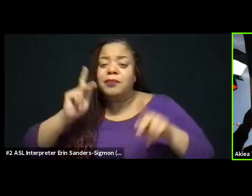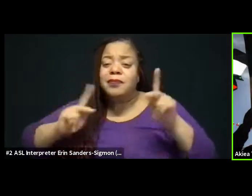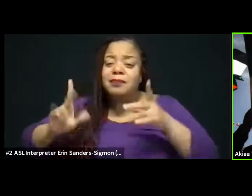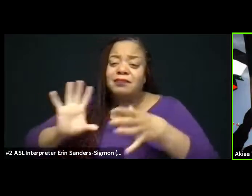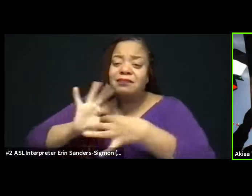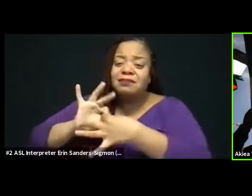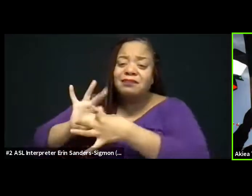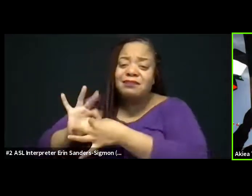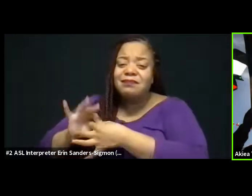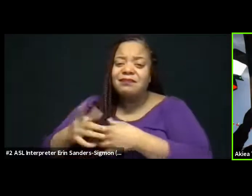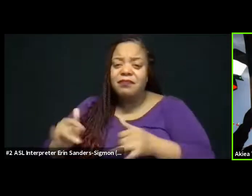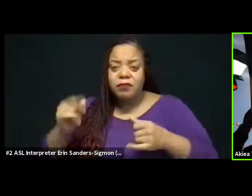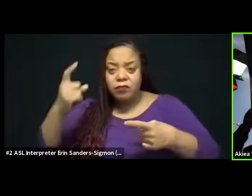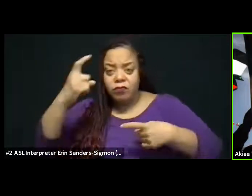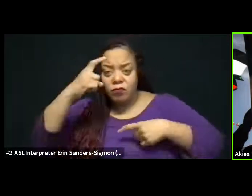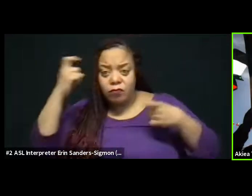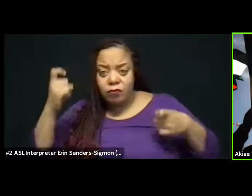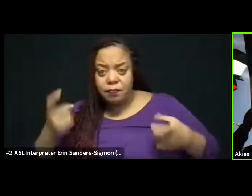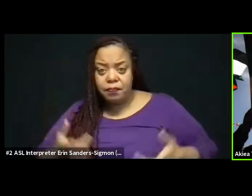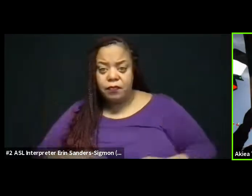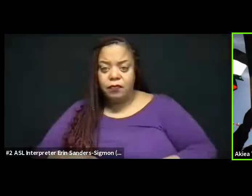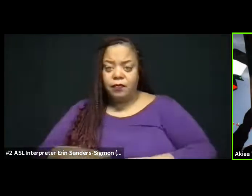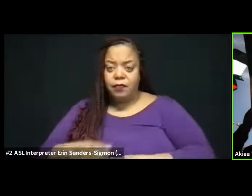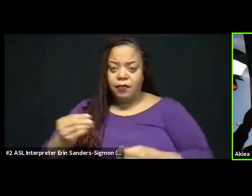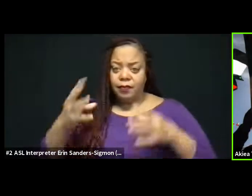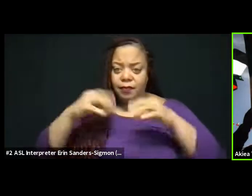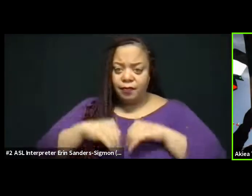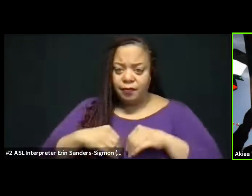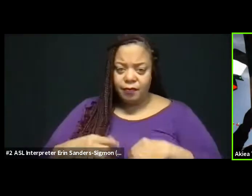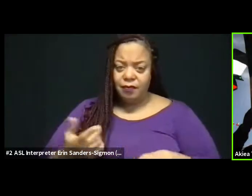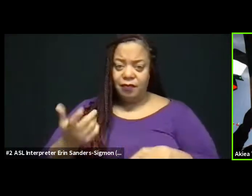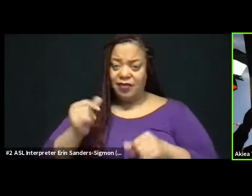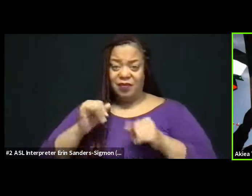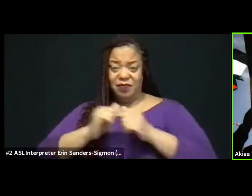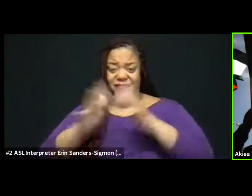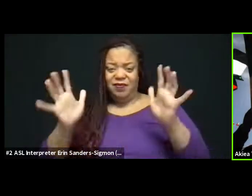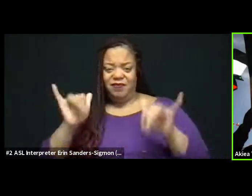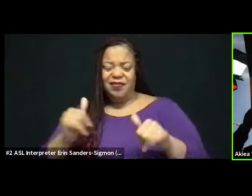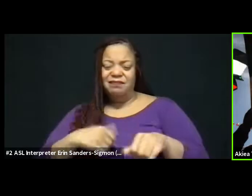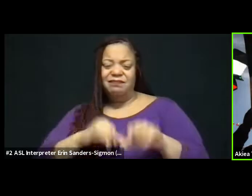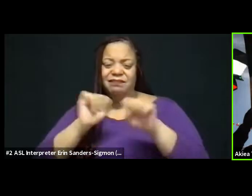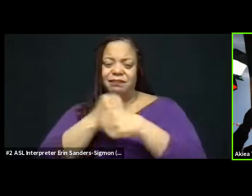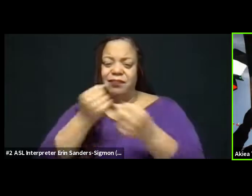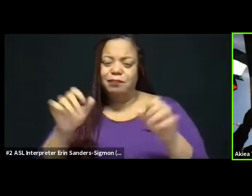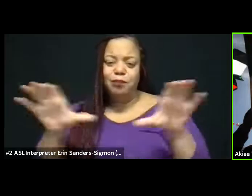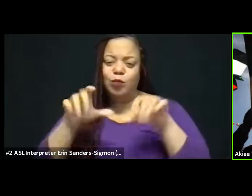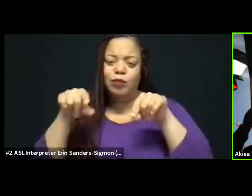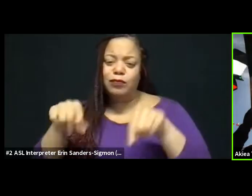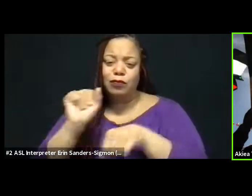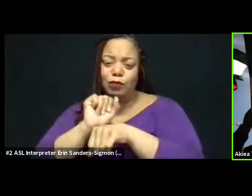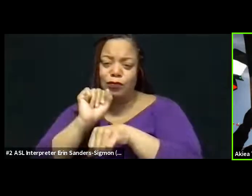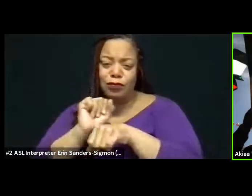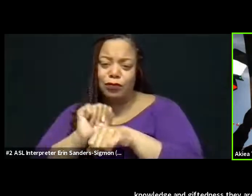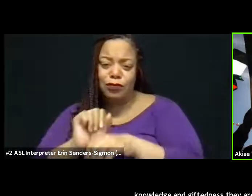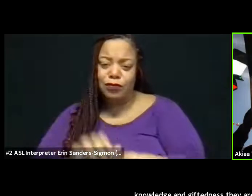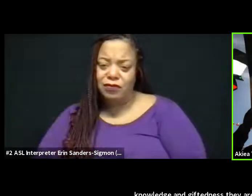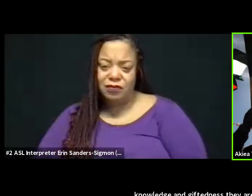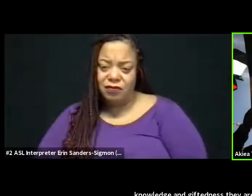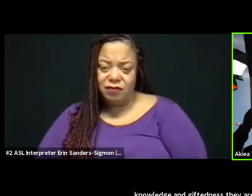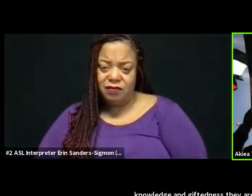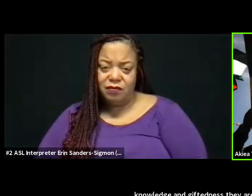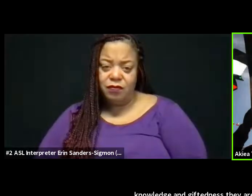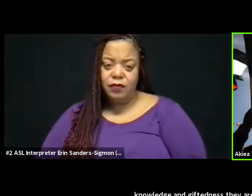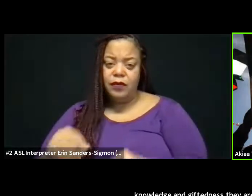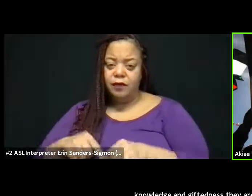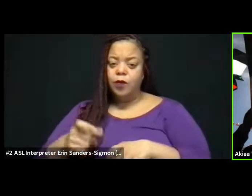manifesting, then we won't be able to do this work in the classroom. So we have to really grapple with the ways in which we're committing